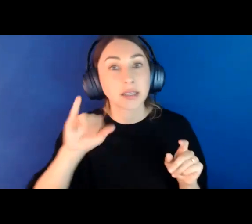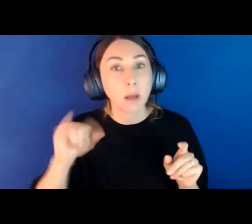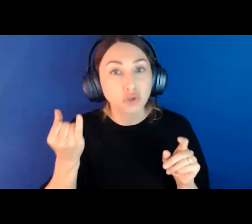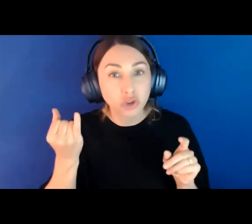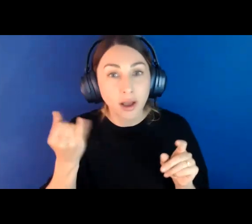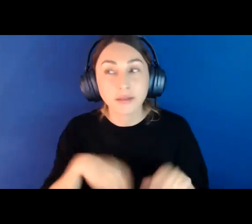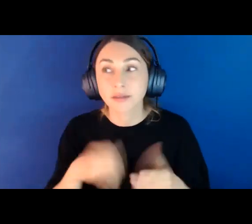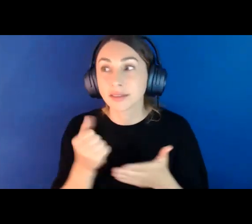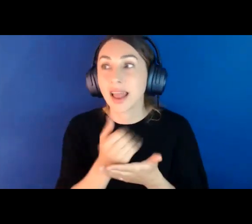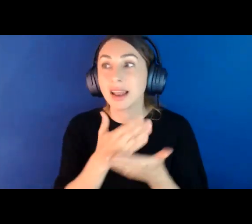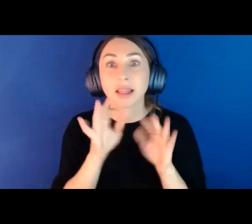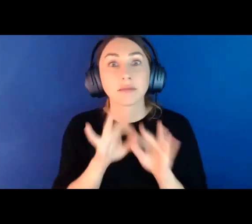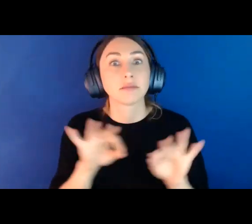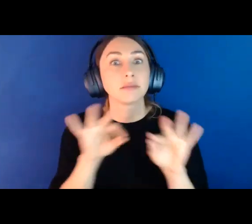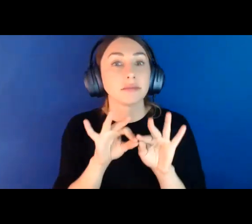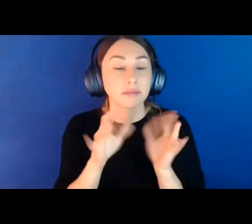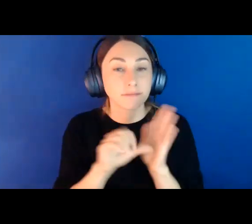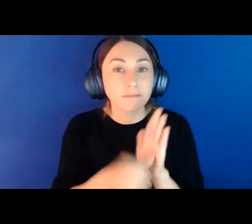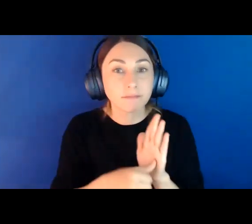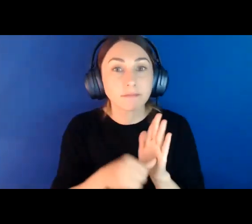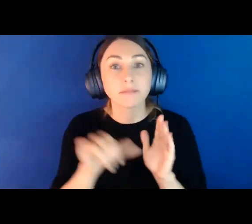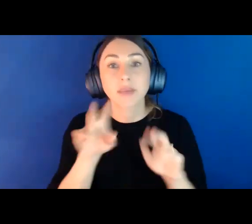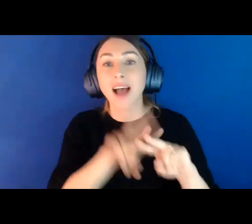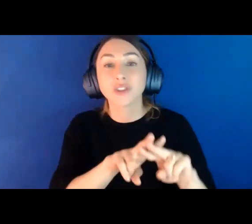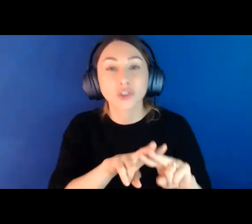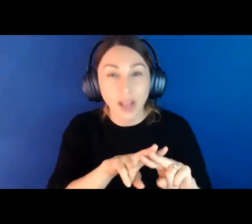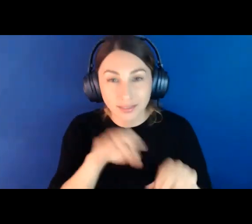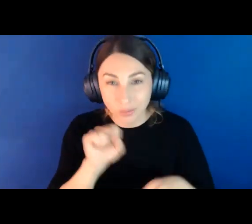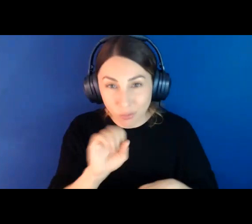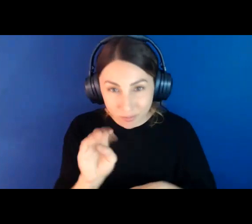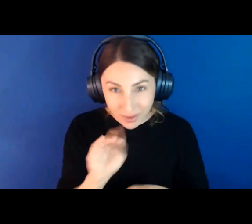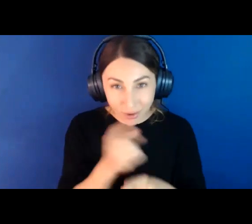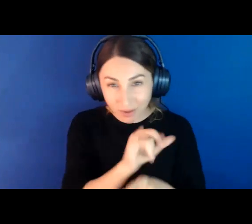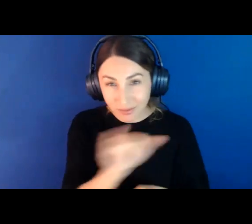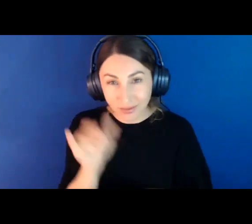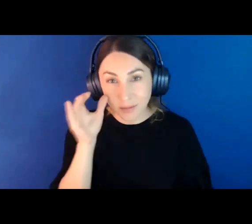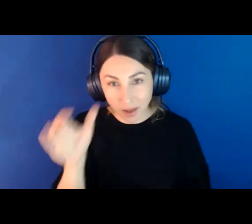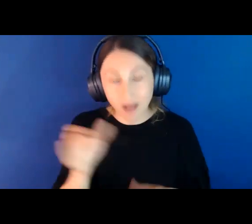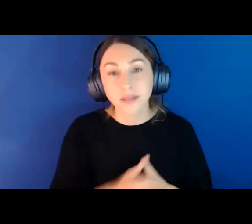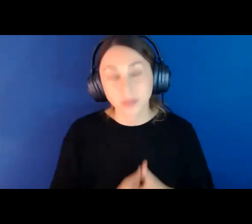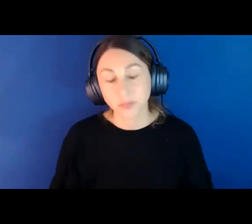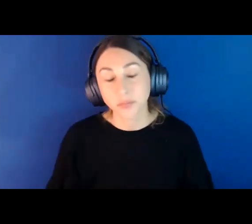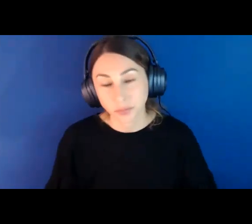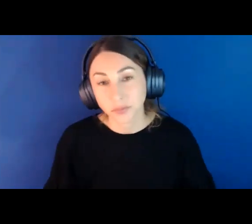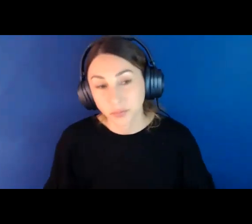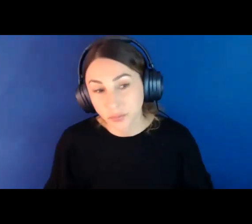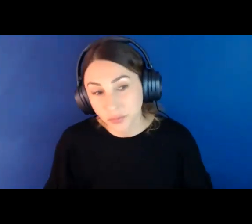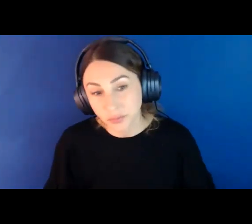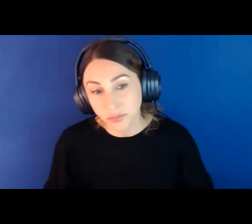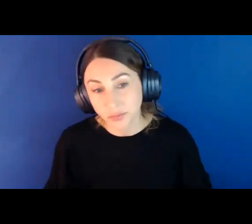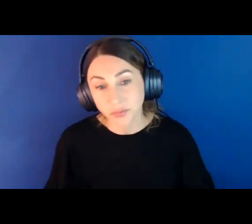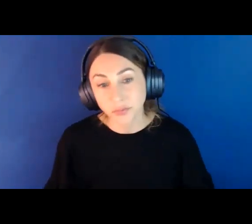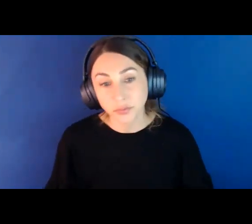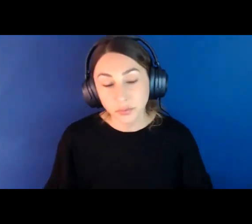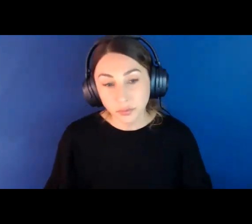that calls to attention. So think of hashtags in social media. This is exactly the same. It will